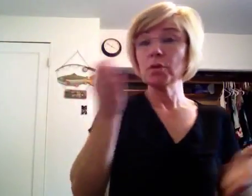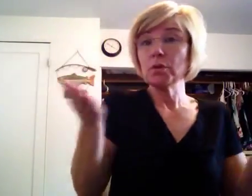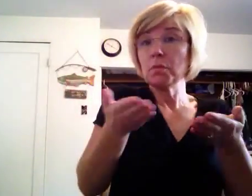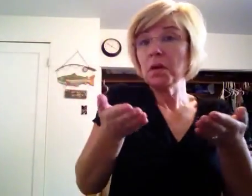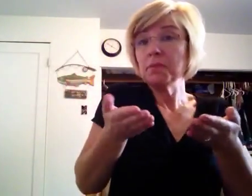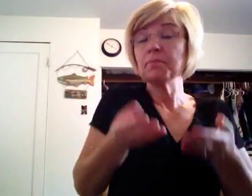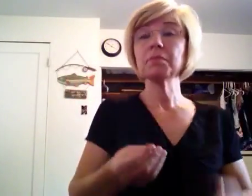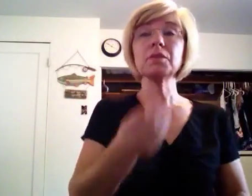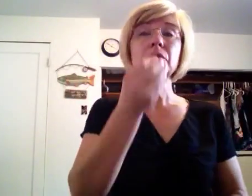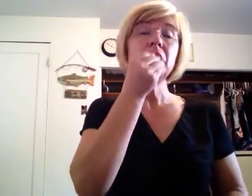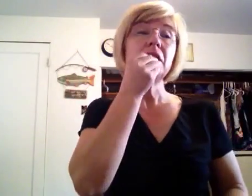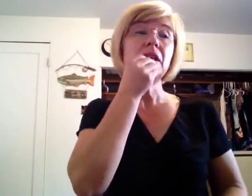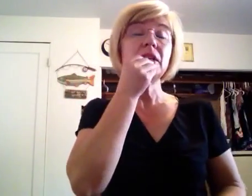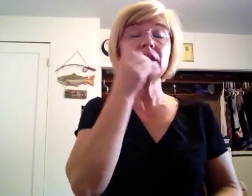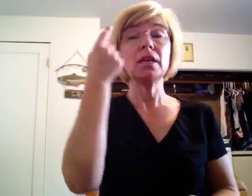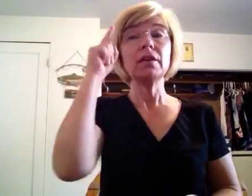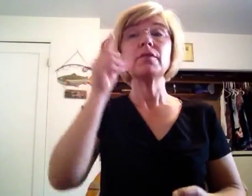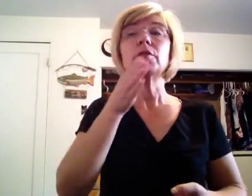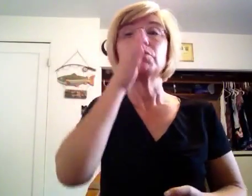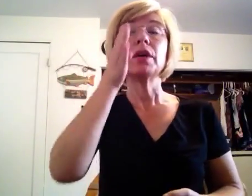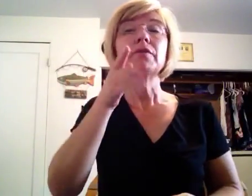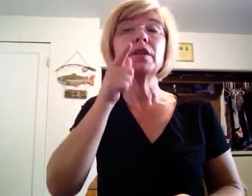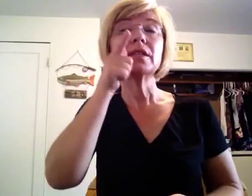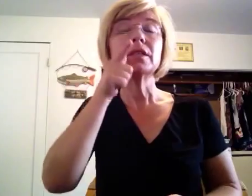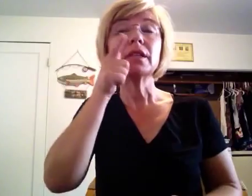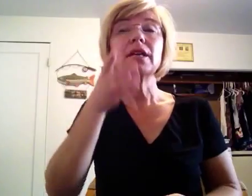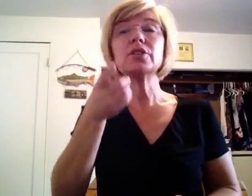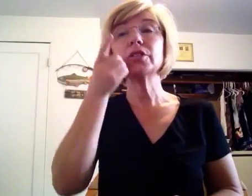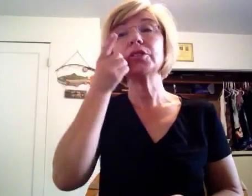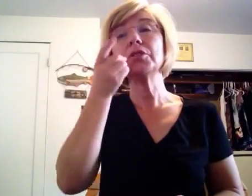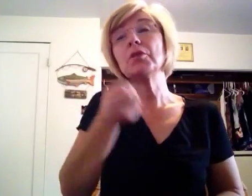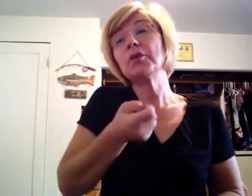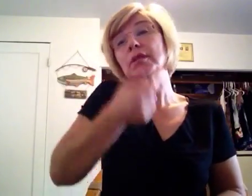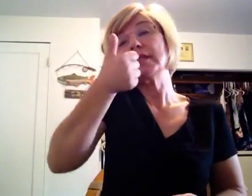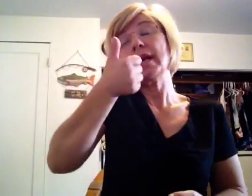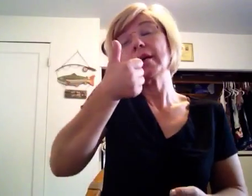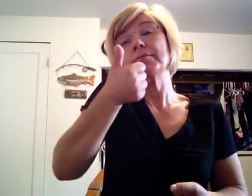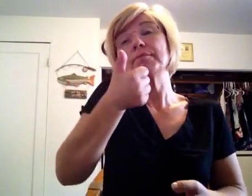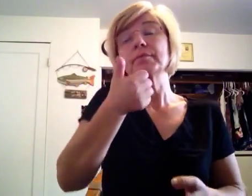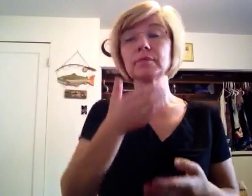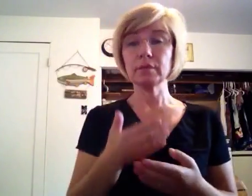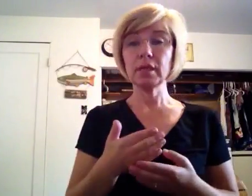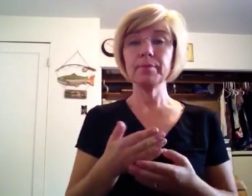have a snack. And chain is something that connects objects together.